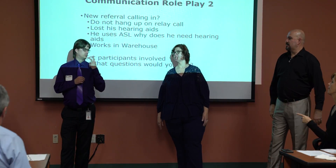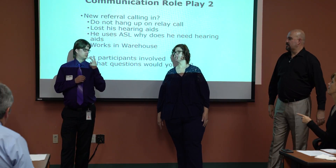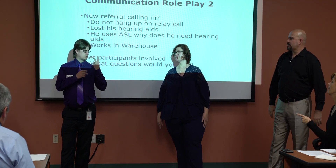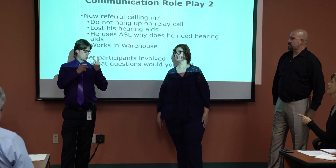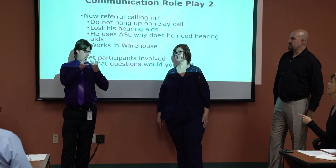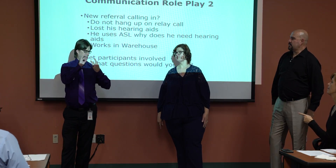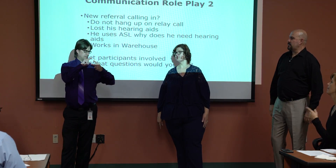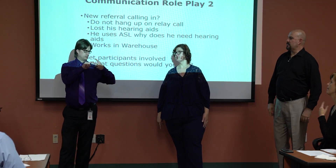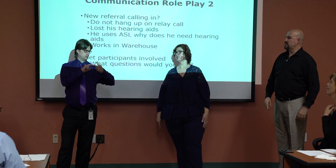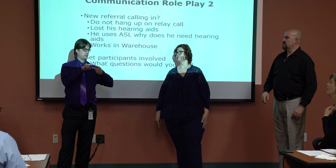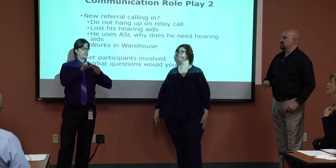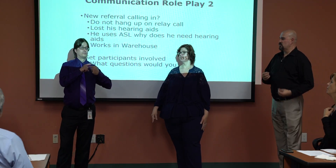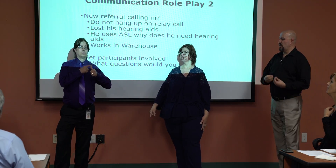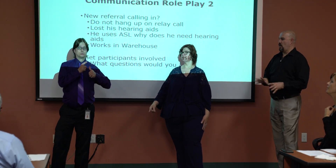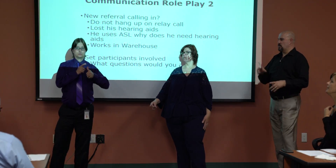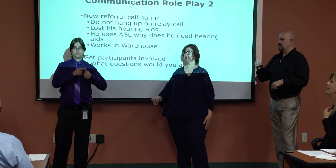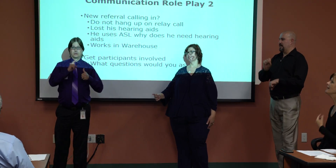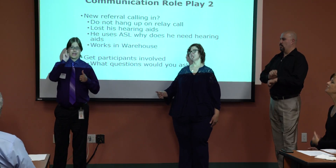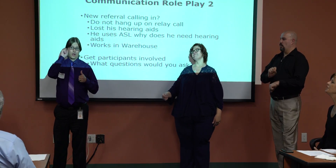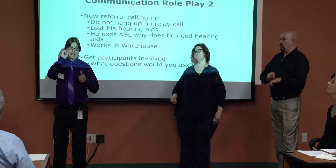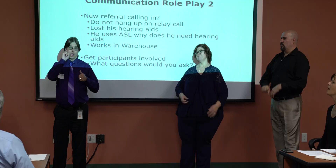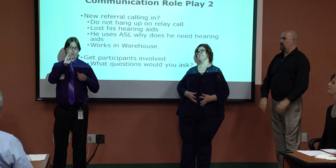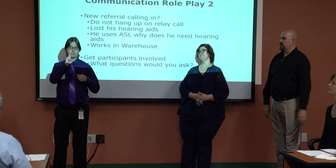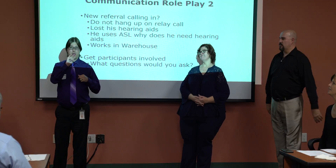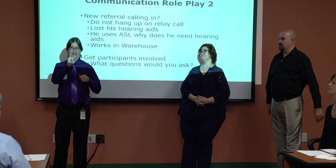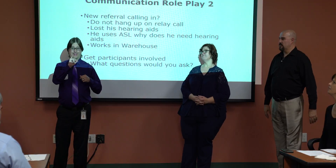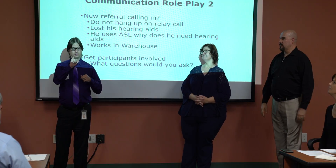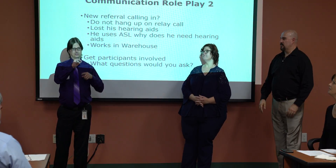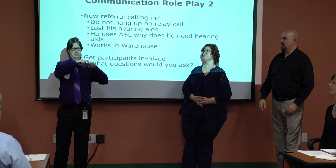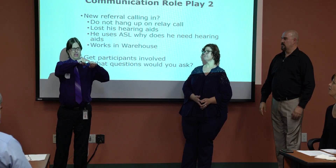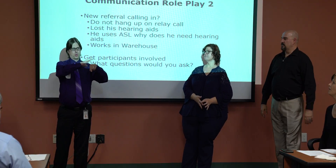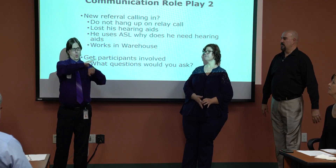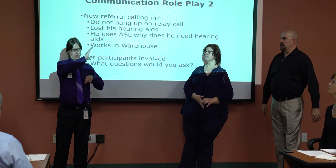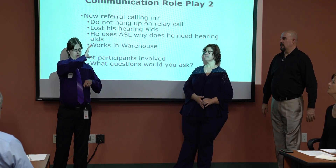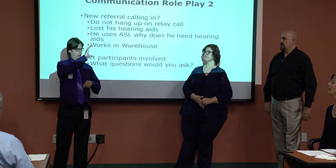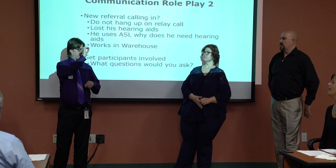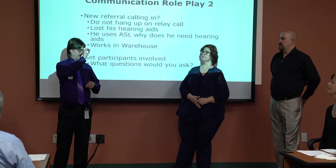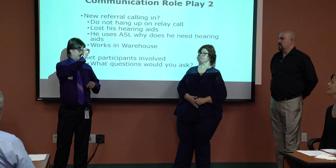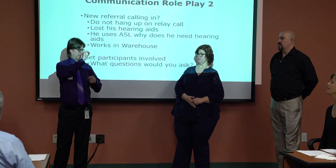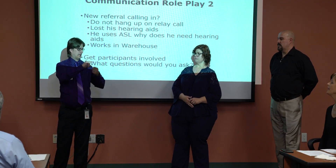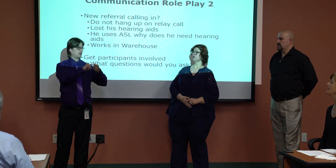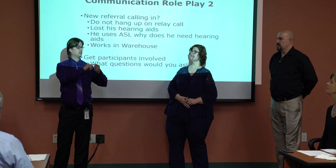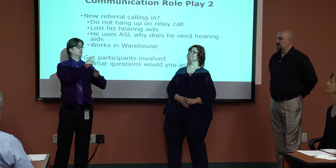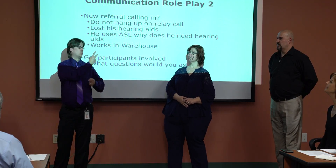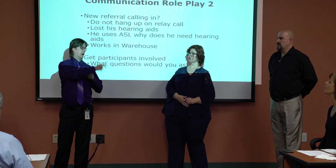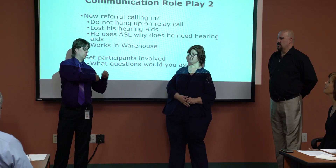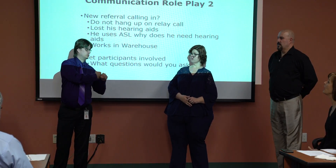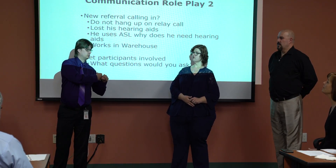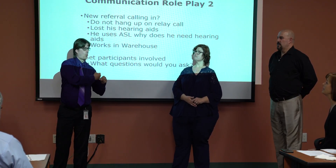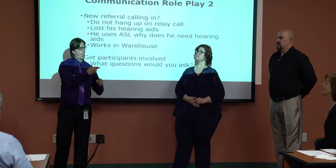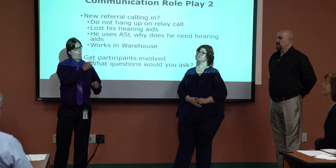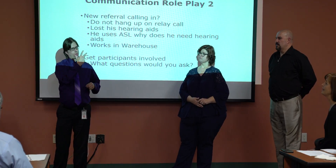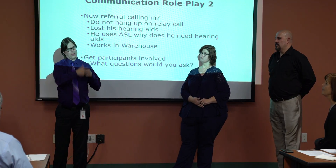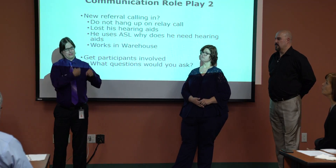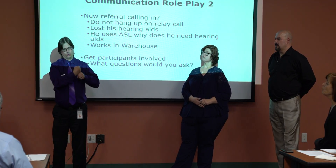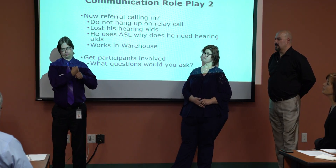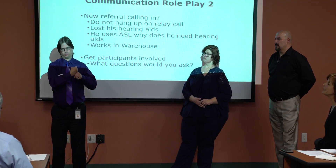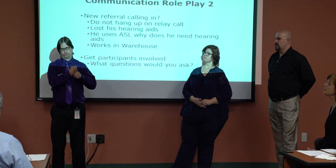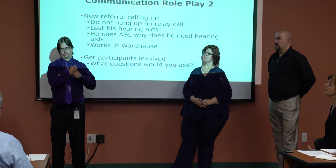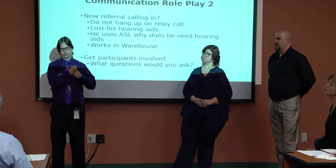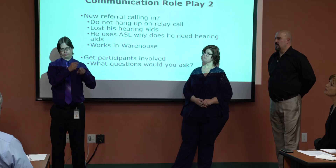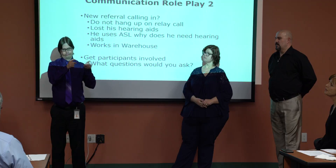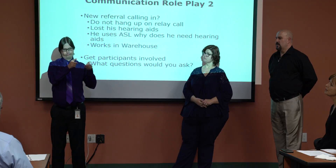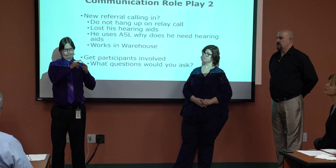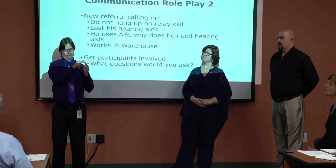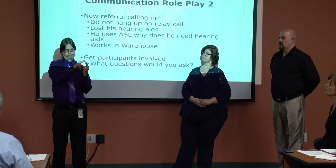apparently, and I mean, the whole crew is digging Well, they're gonna around have saying- two options. First of all, you can have the hearing aid, it depends on the company. The